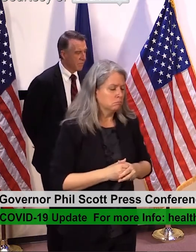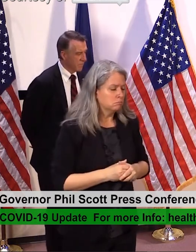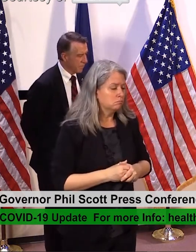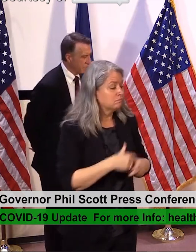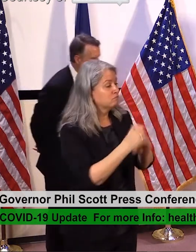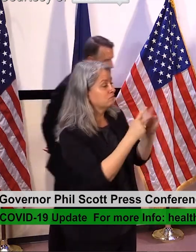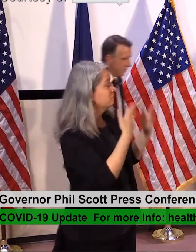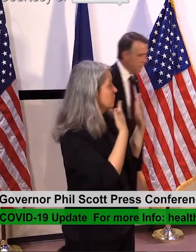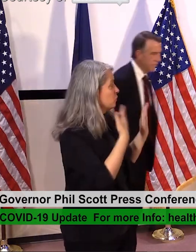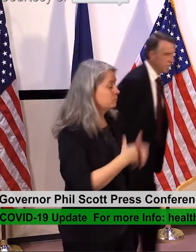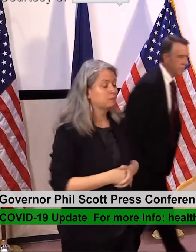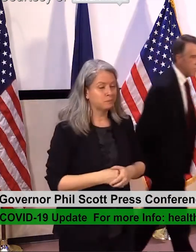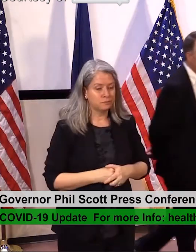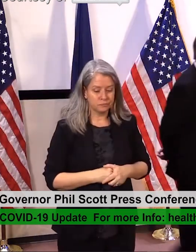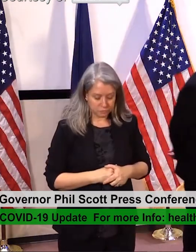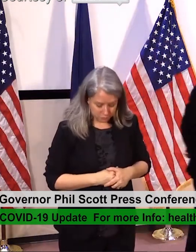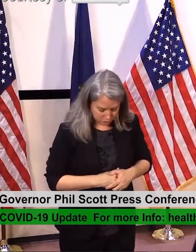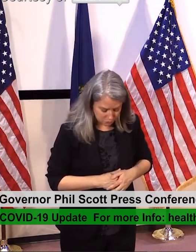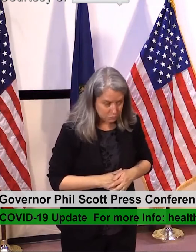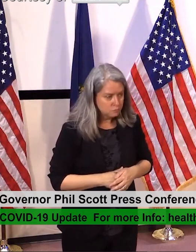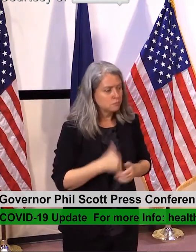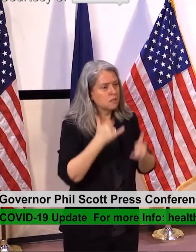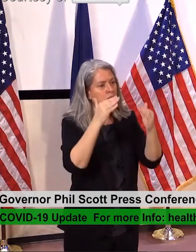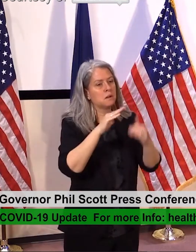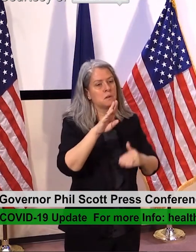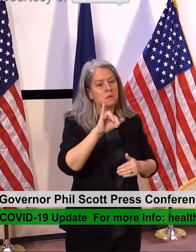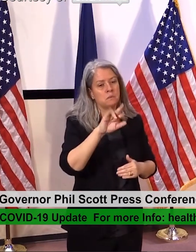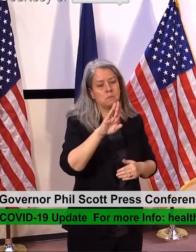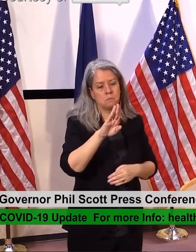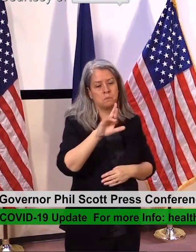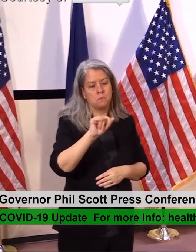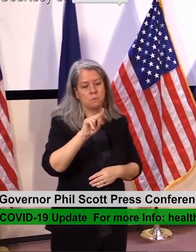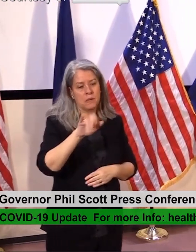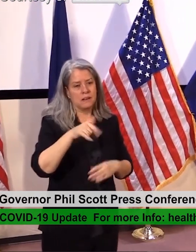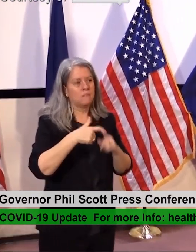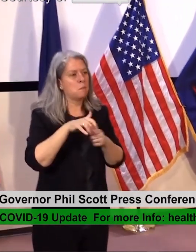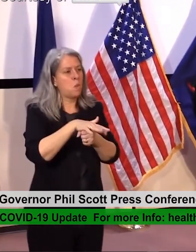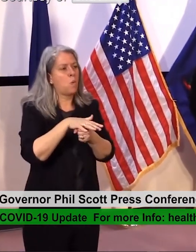Okay, thank you. All right, Brittany from Local 22.